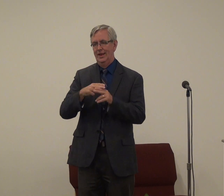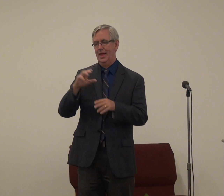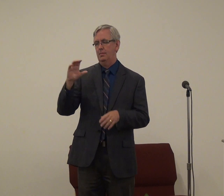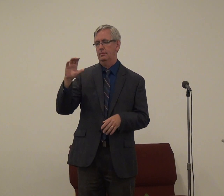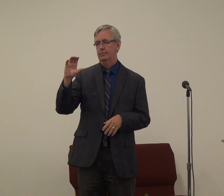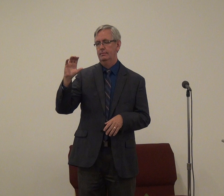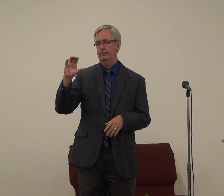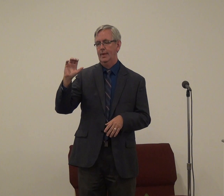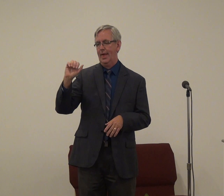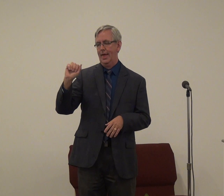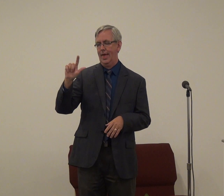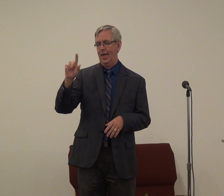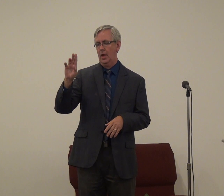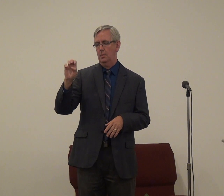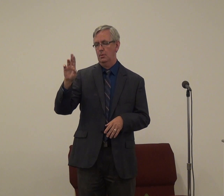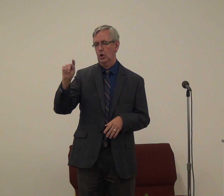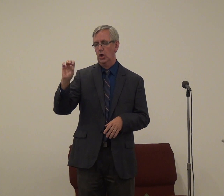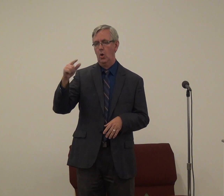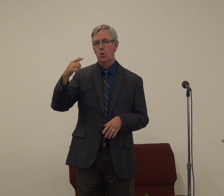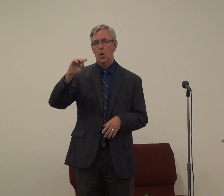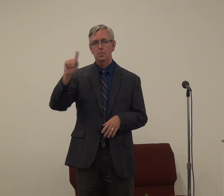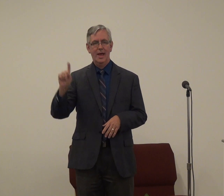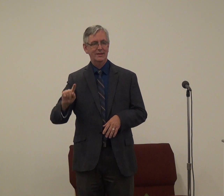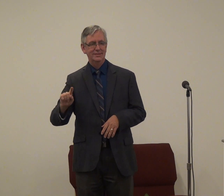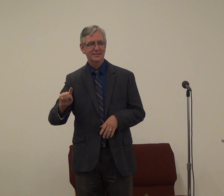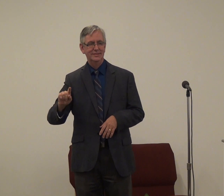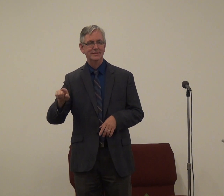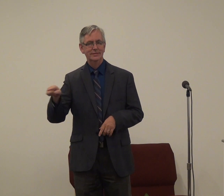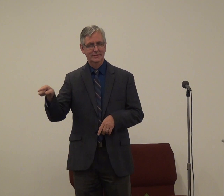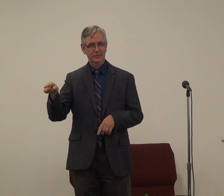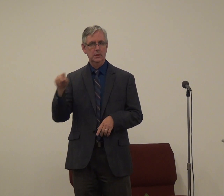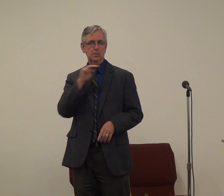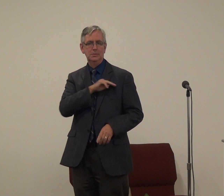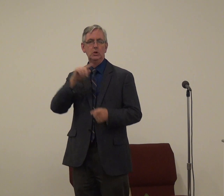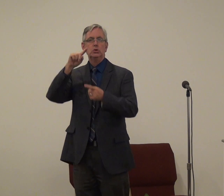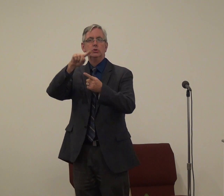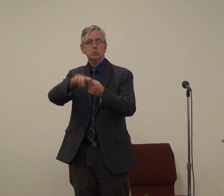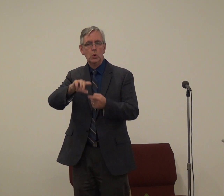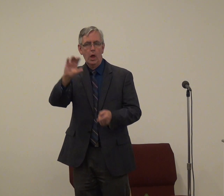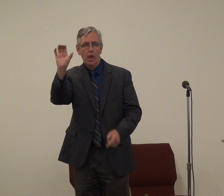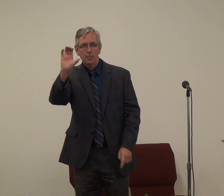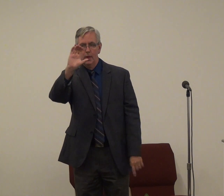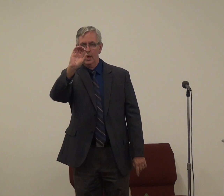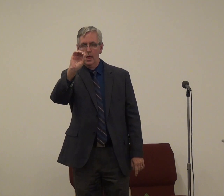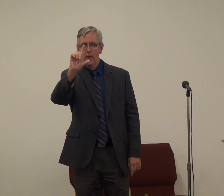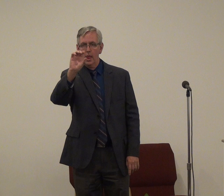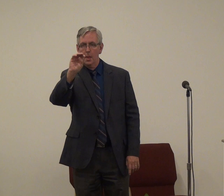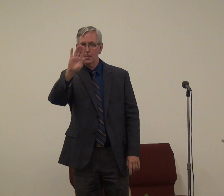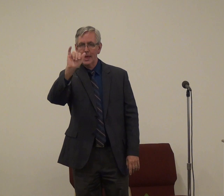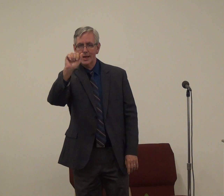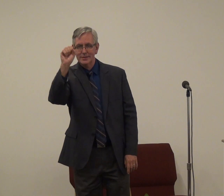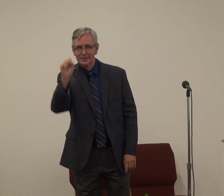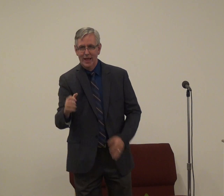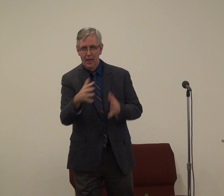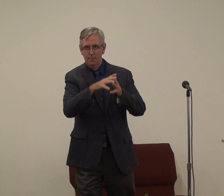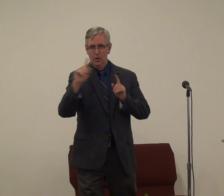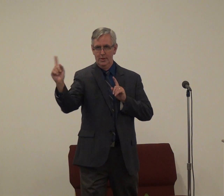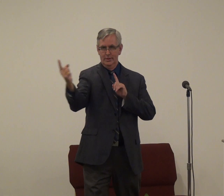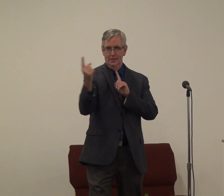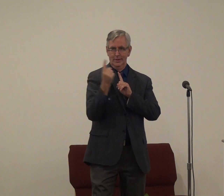another missionary, Alberto Gomez, came to see me. He's a missionary to Colombia, South